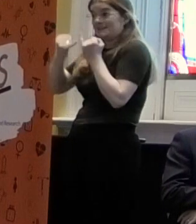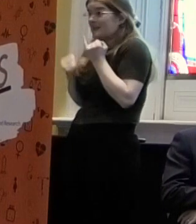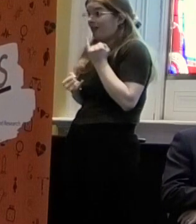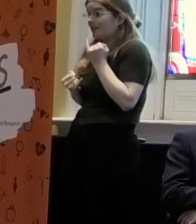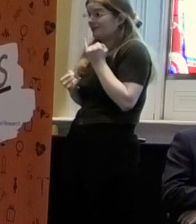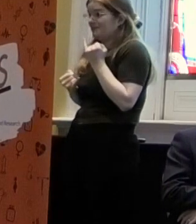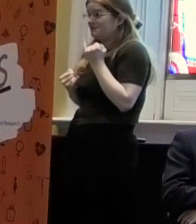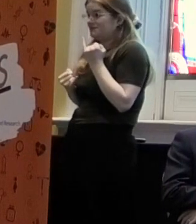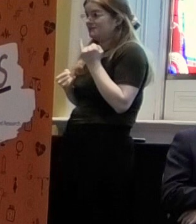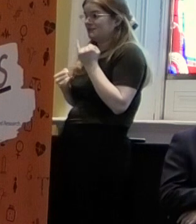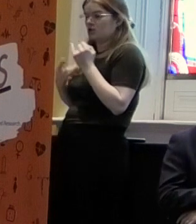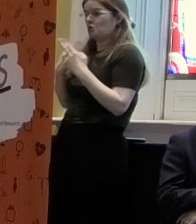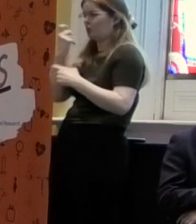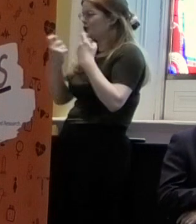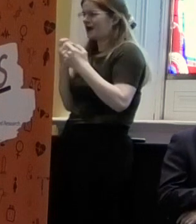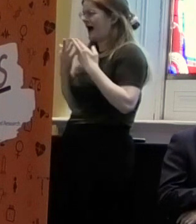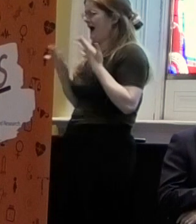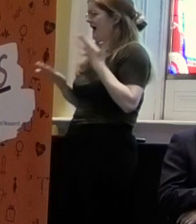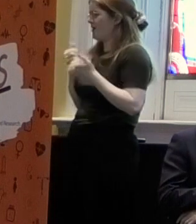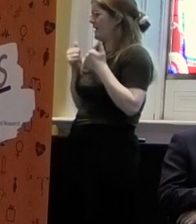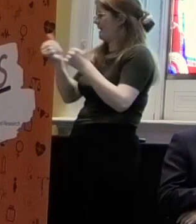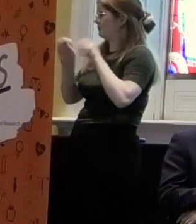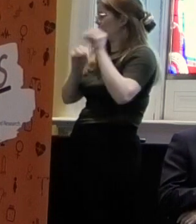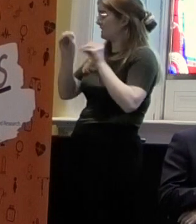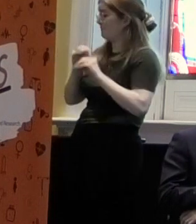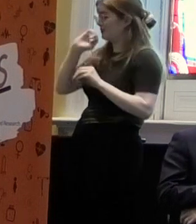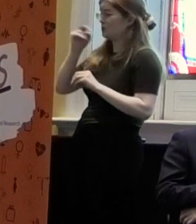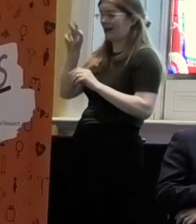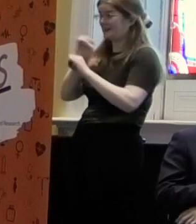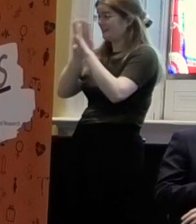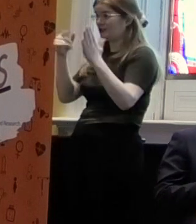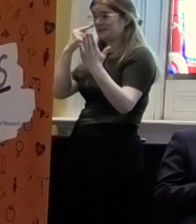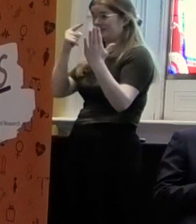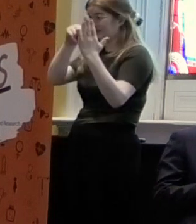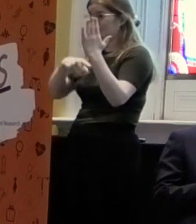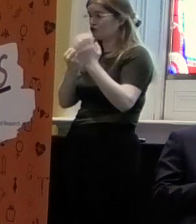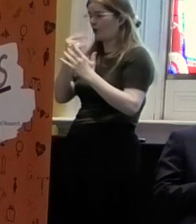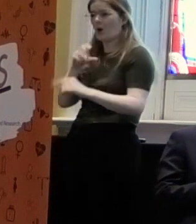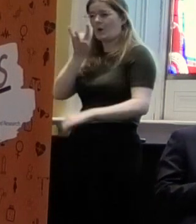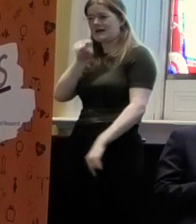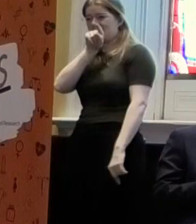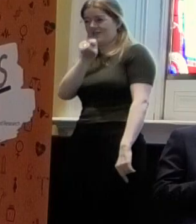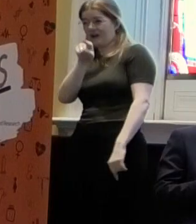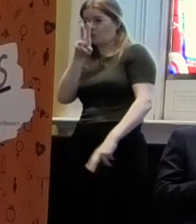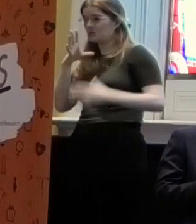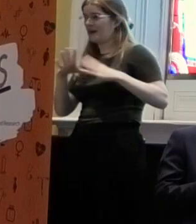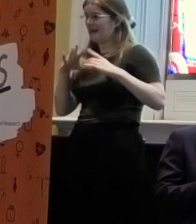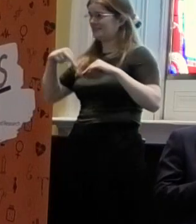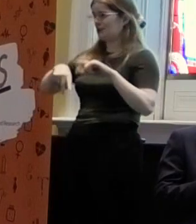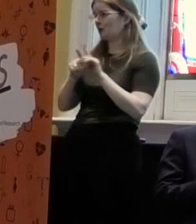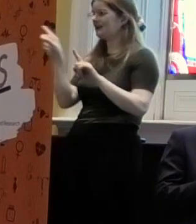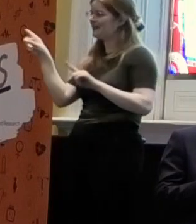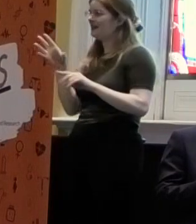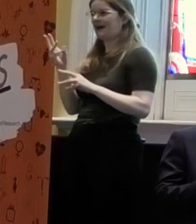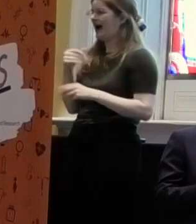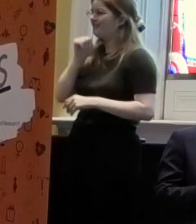clinical vignettes that you wonder how they got away with them now, because you can actually make out from some of the stories, oh, that would have been the lady down the street who, oh, I